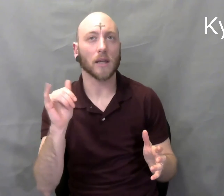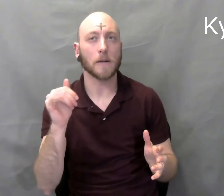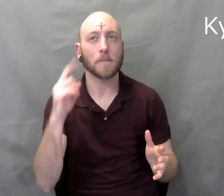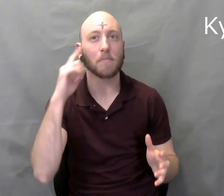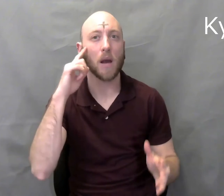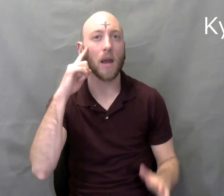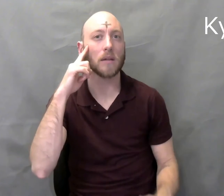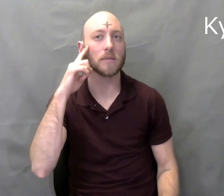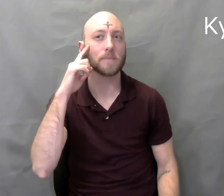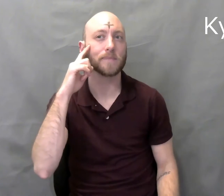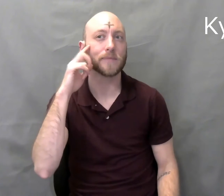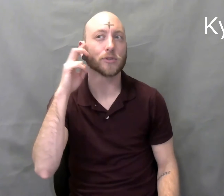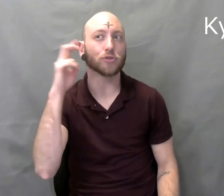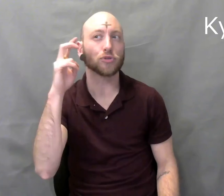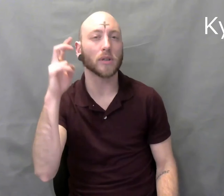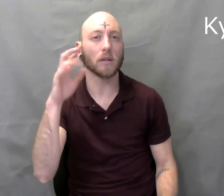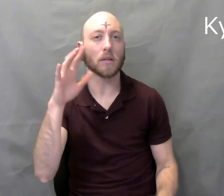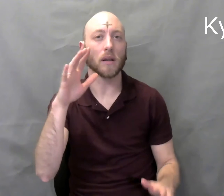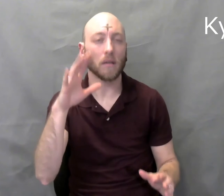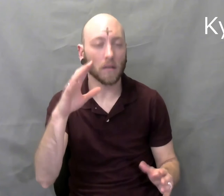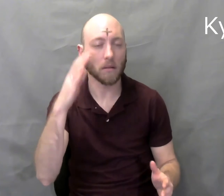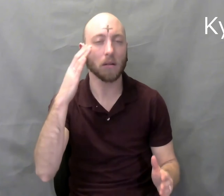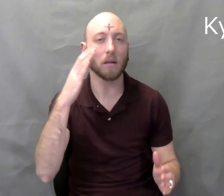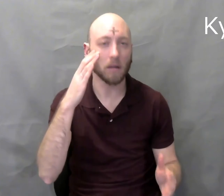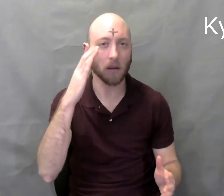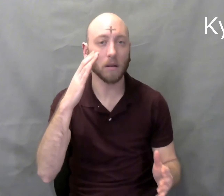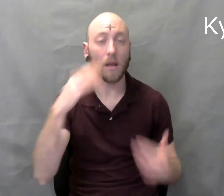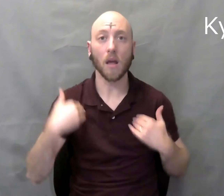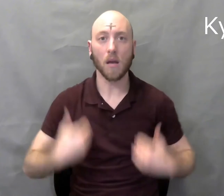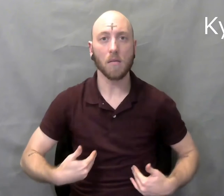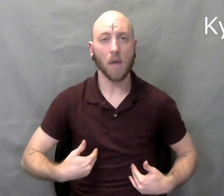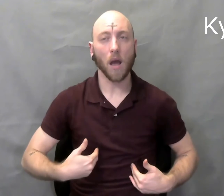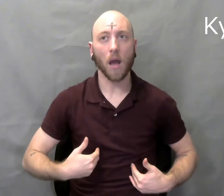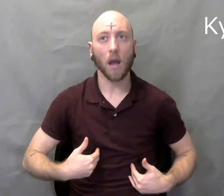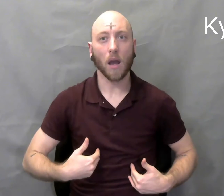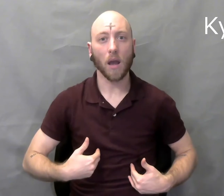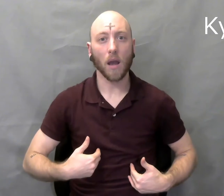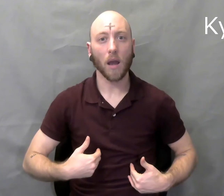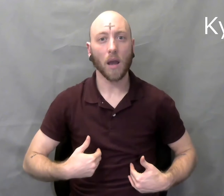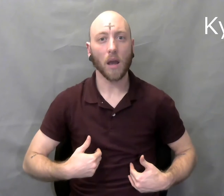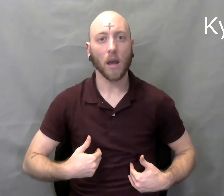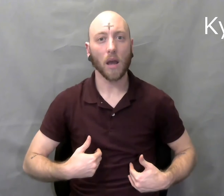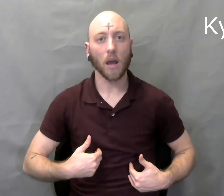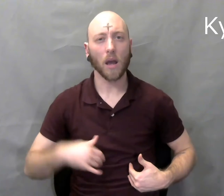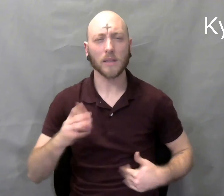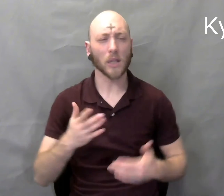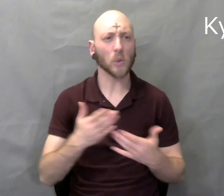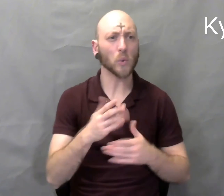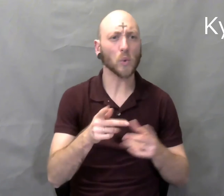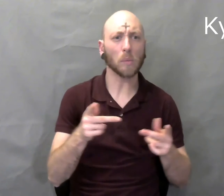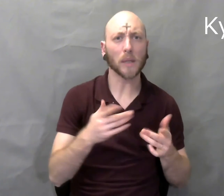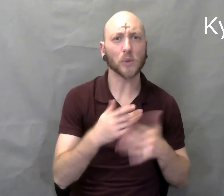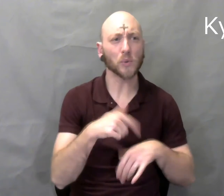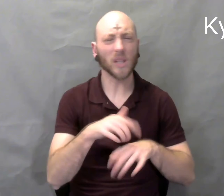unintentionally, where you just go in and out of consciousness, but your body, so you're in a new place, you're in a new time, and you don't know how you